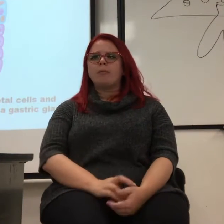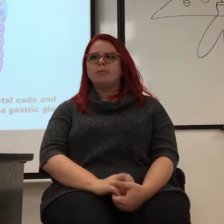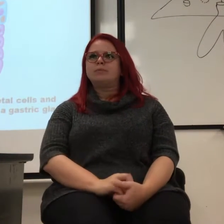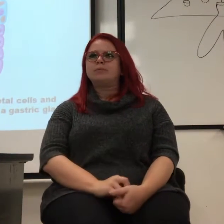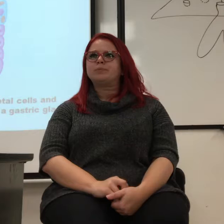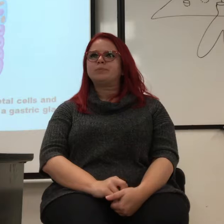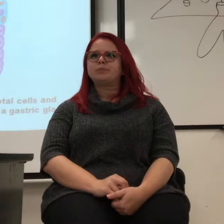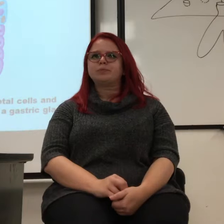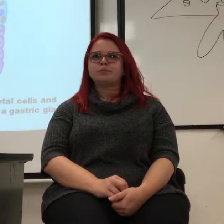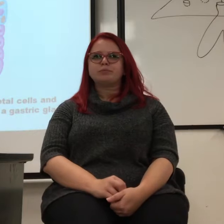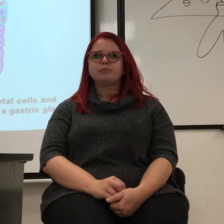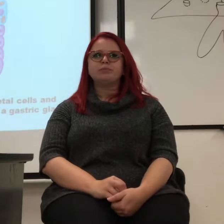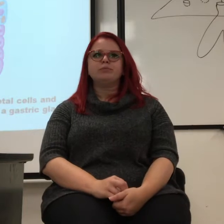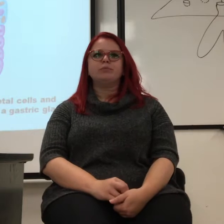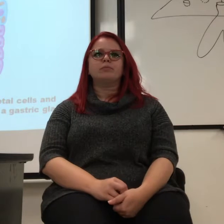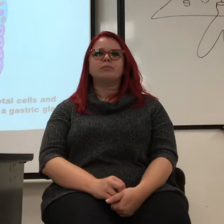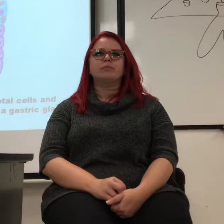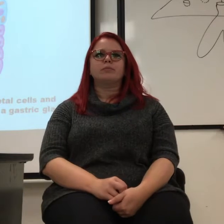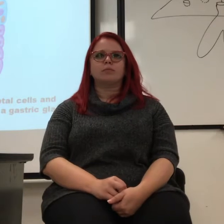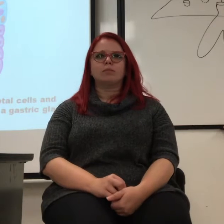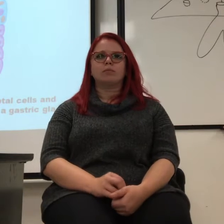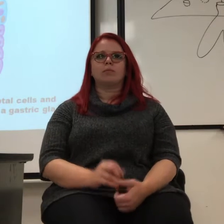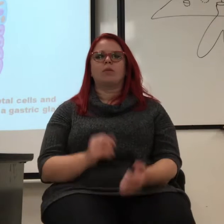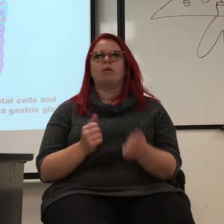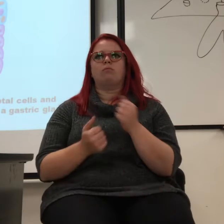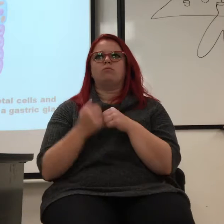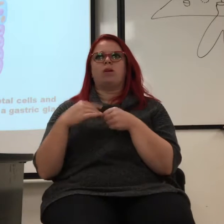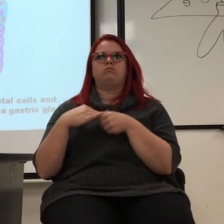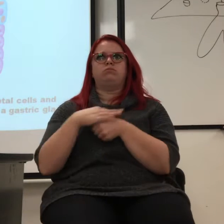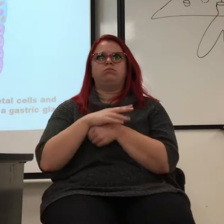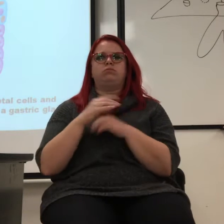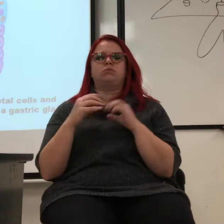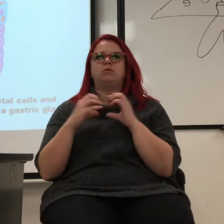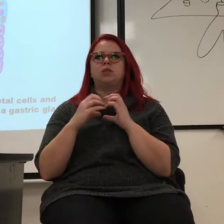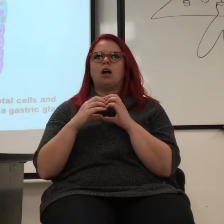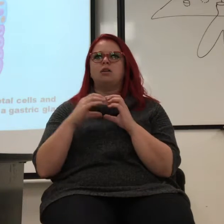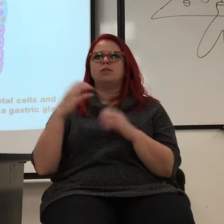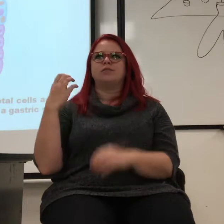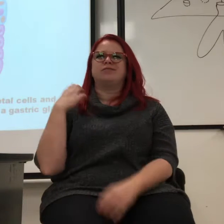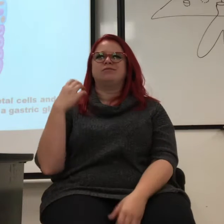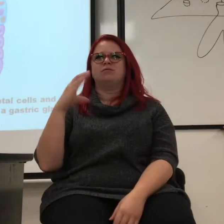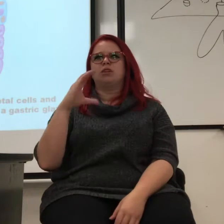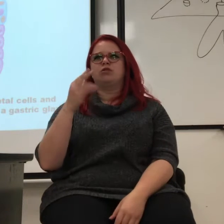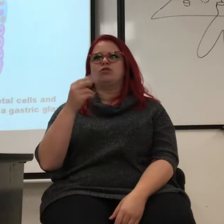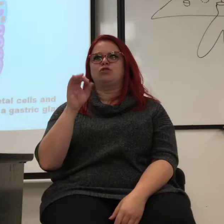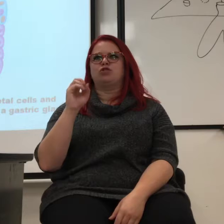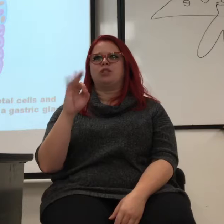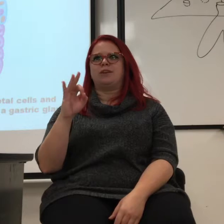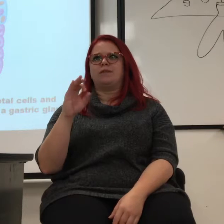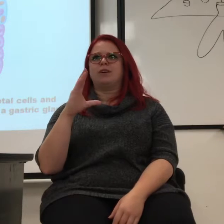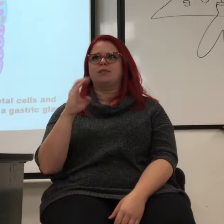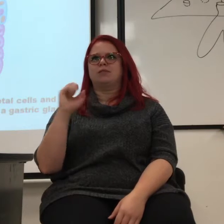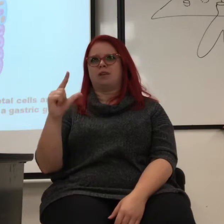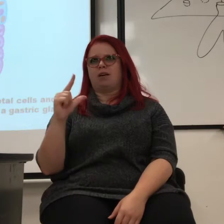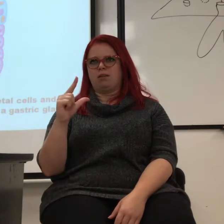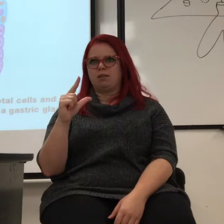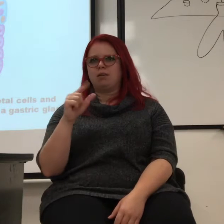All right, the most plentiful cell is the chief cell, right? It's